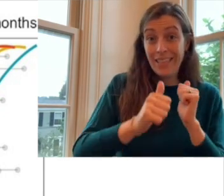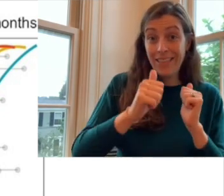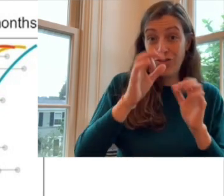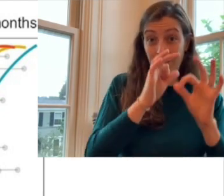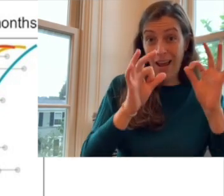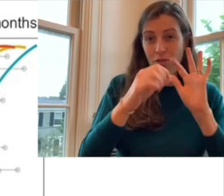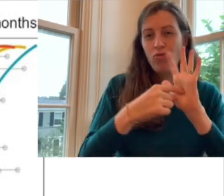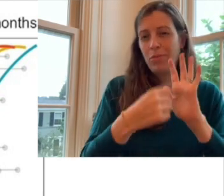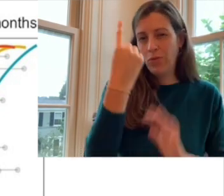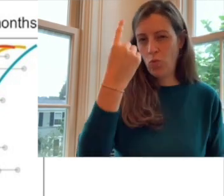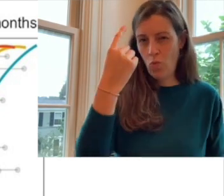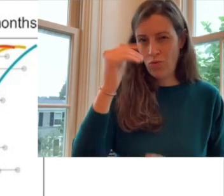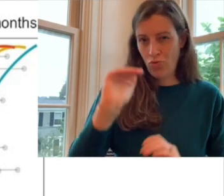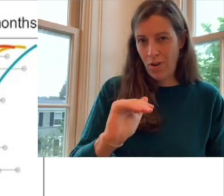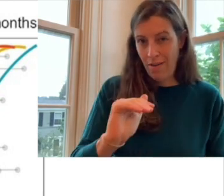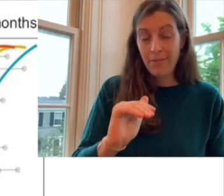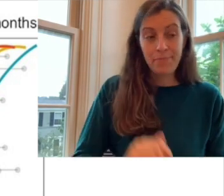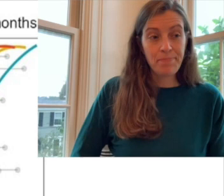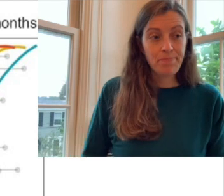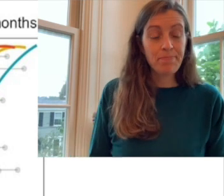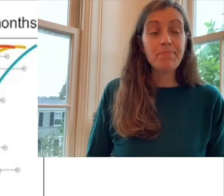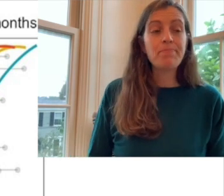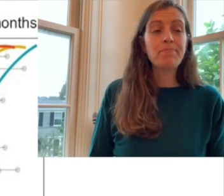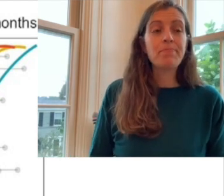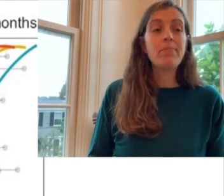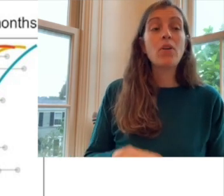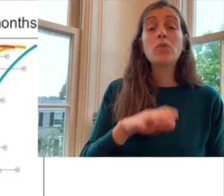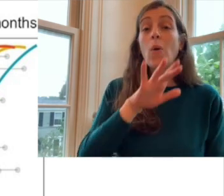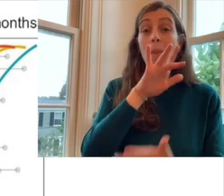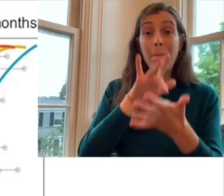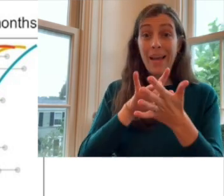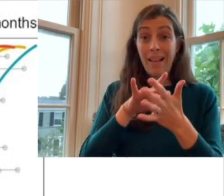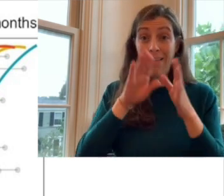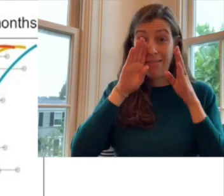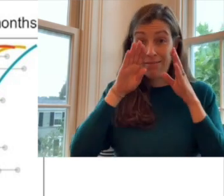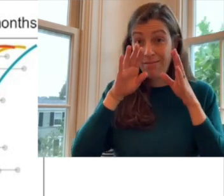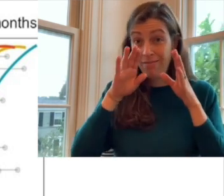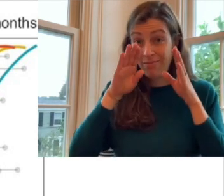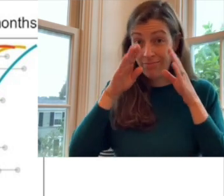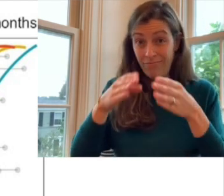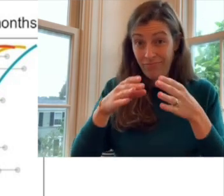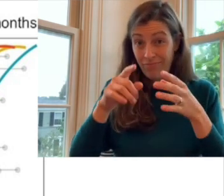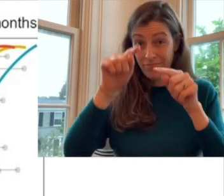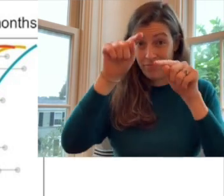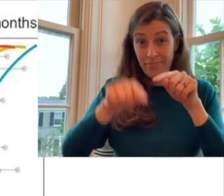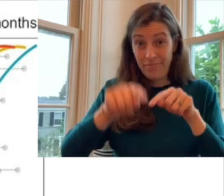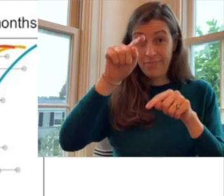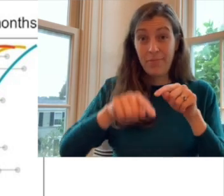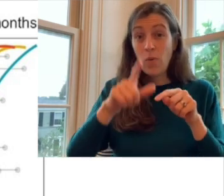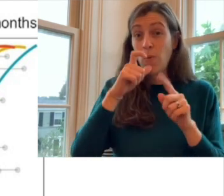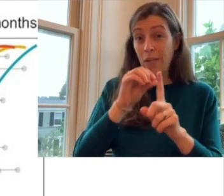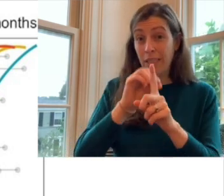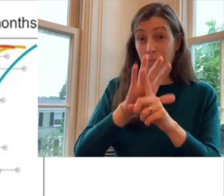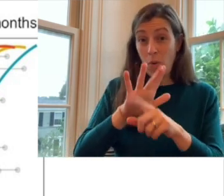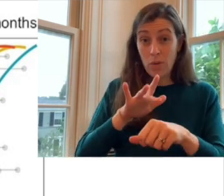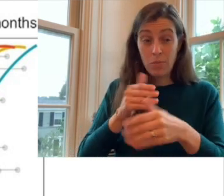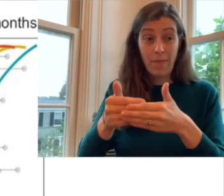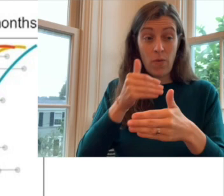you would expect given ideal language, sign language input and language learning environment.